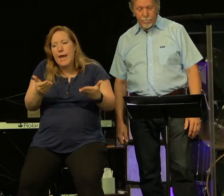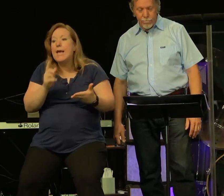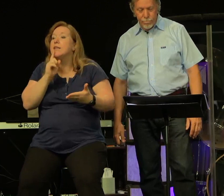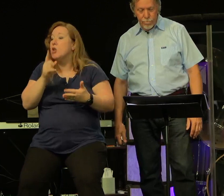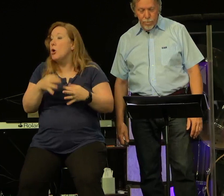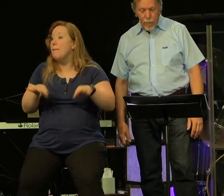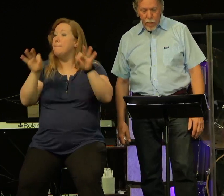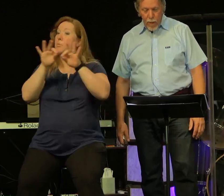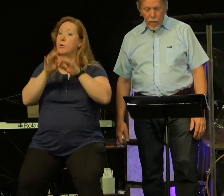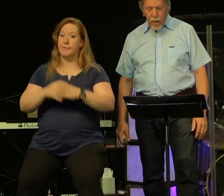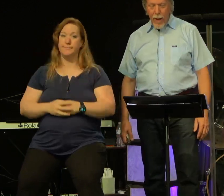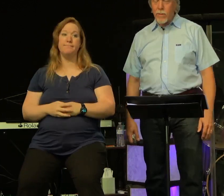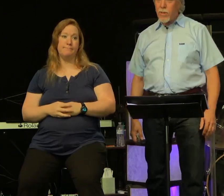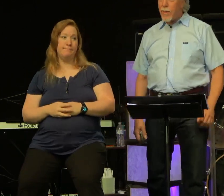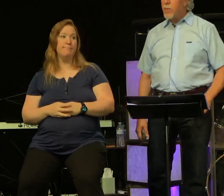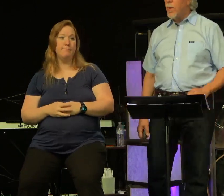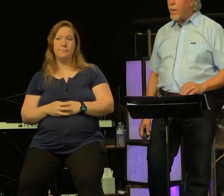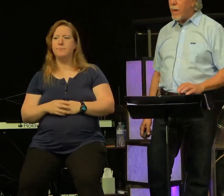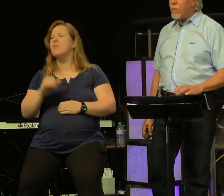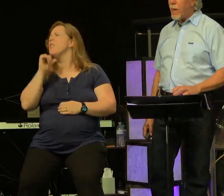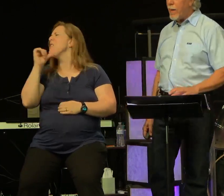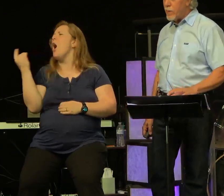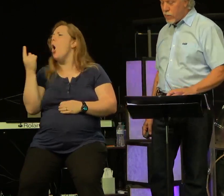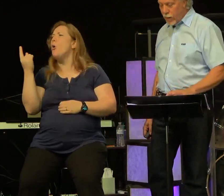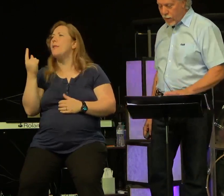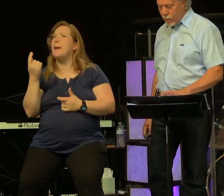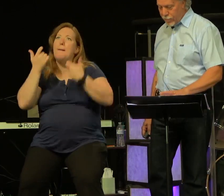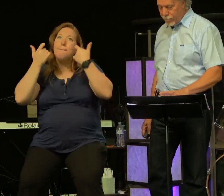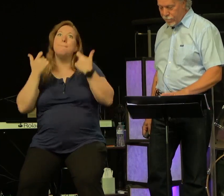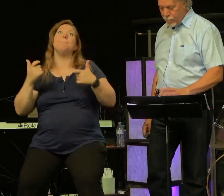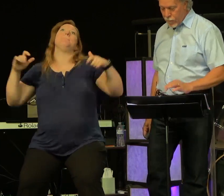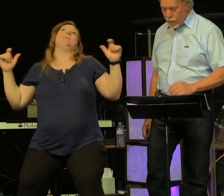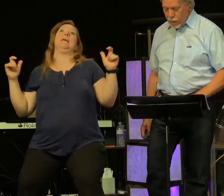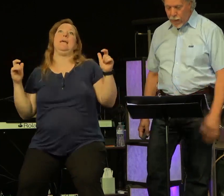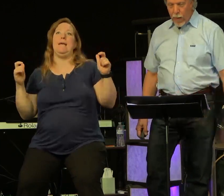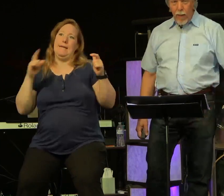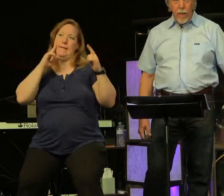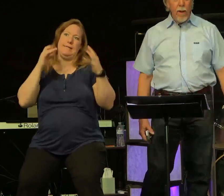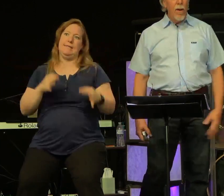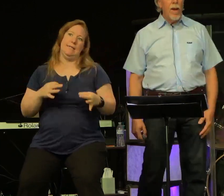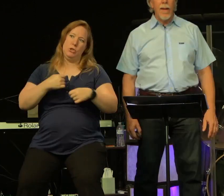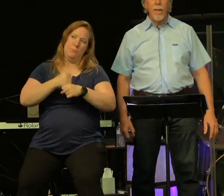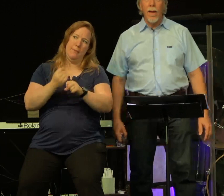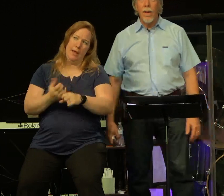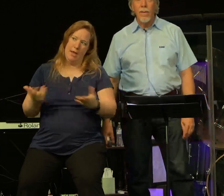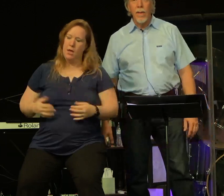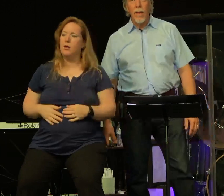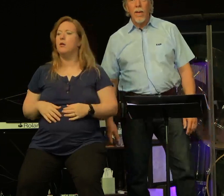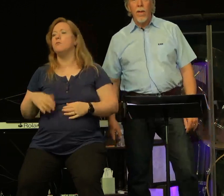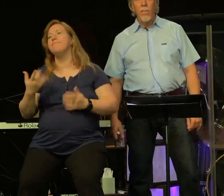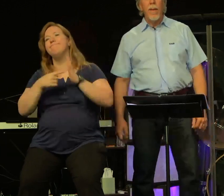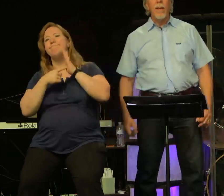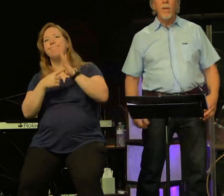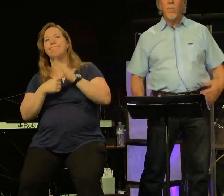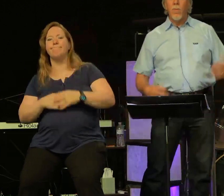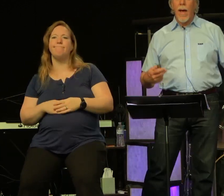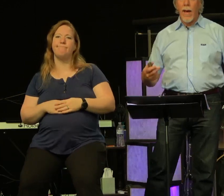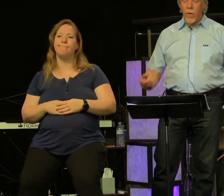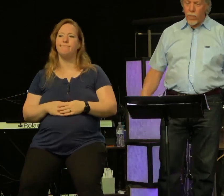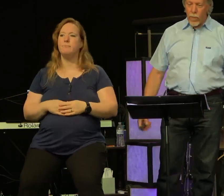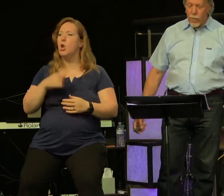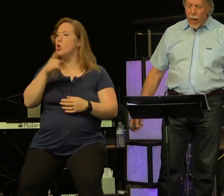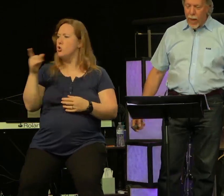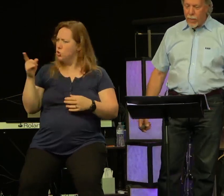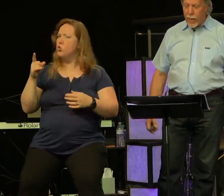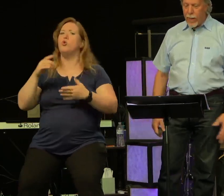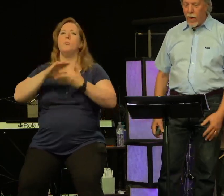important. Not just the big things that you do. You know, like being the provider